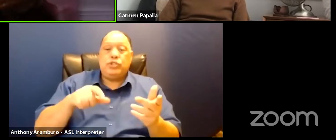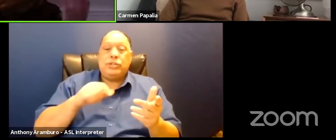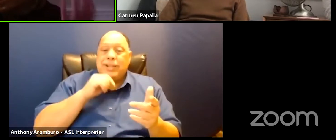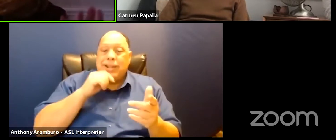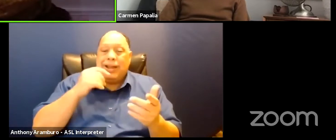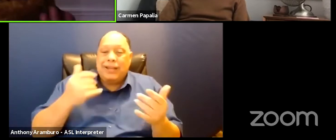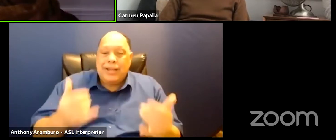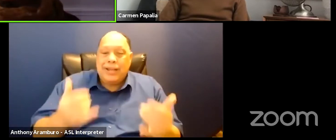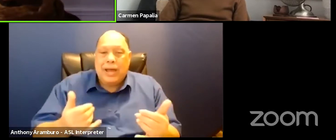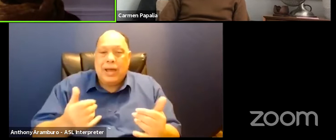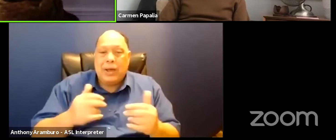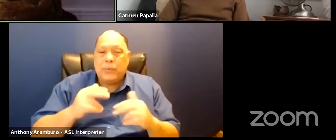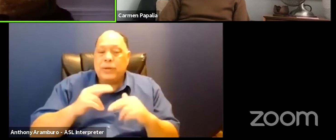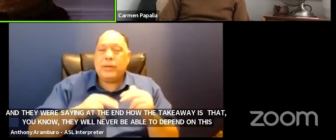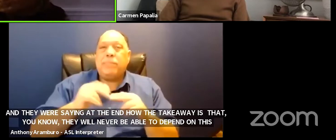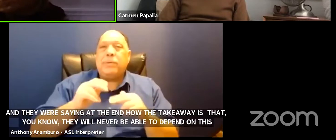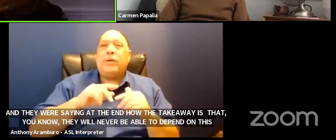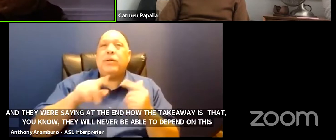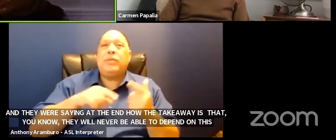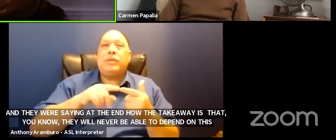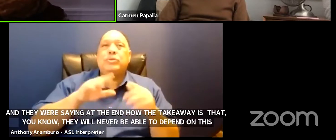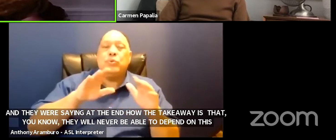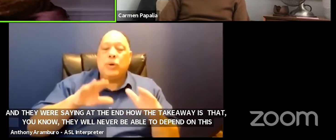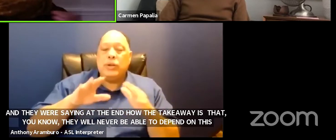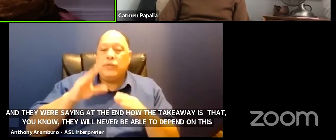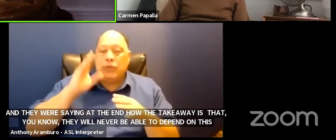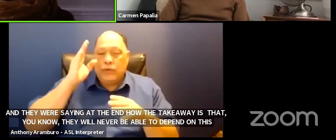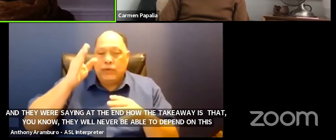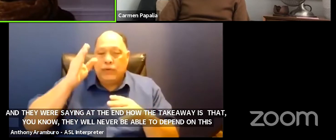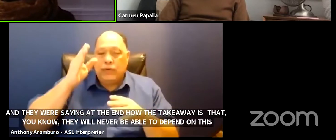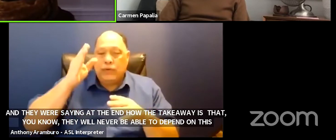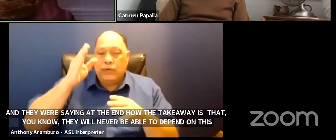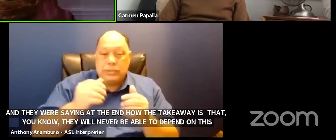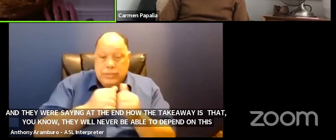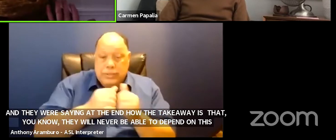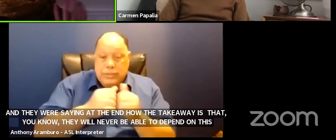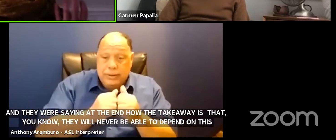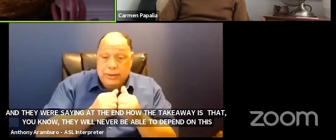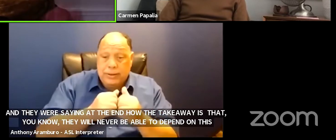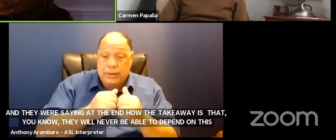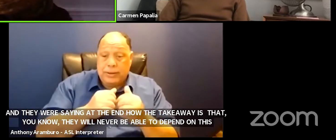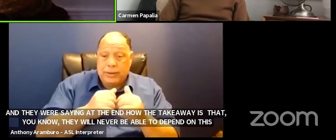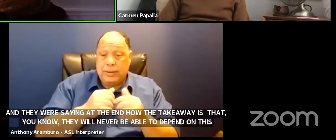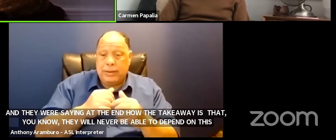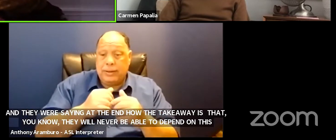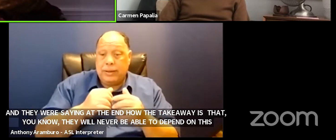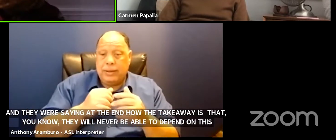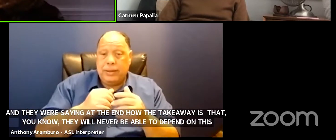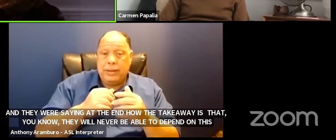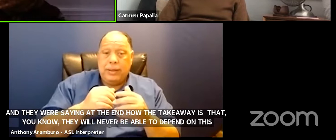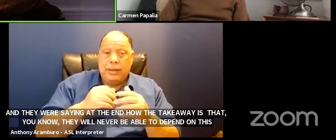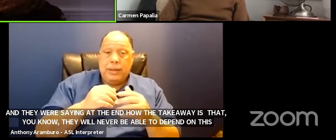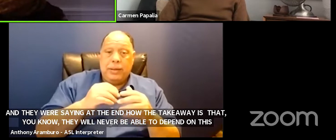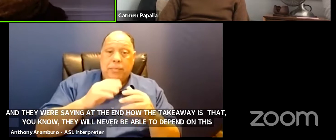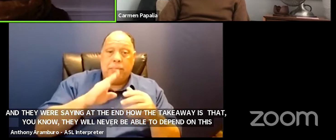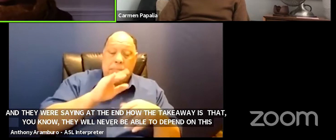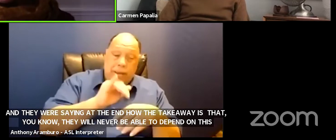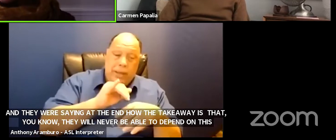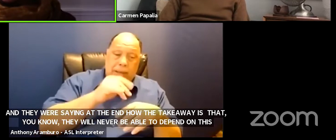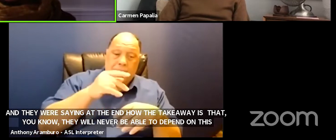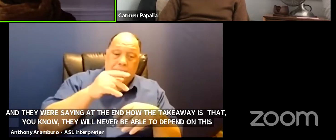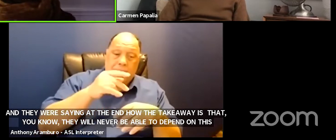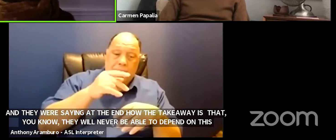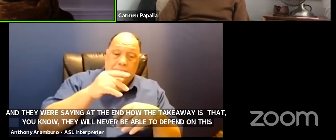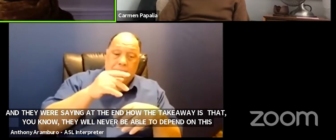gonna build this wonderful future together, led by BIPOC and trans and queer disabled